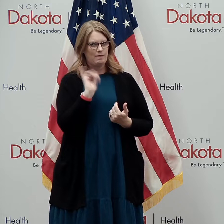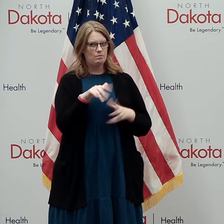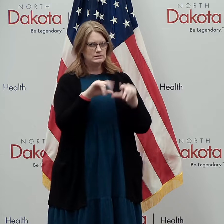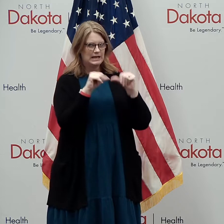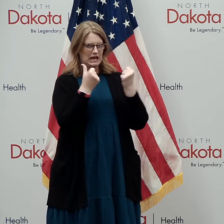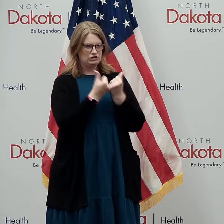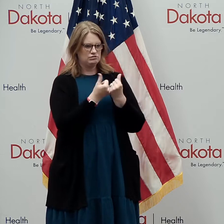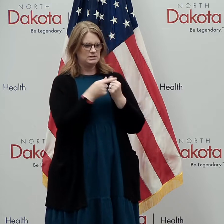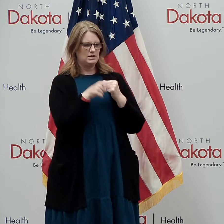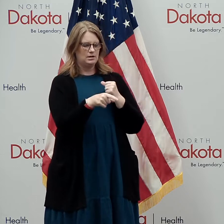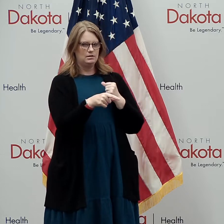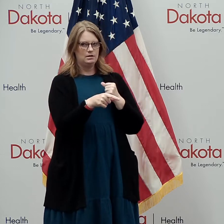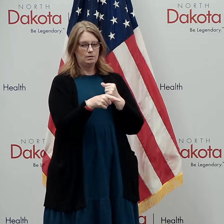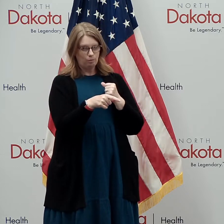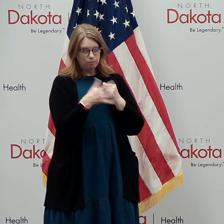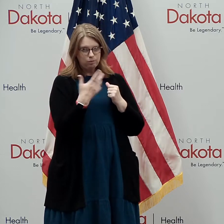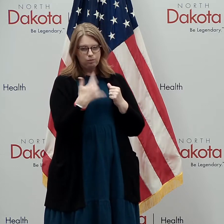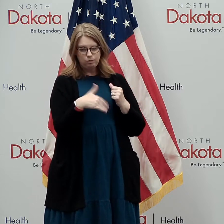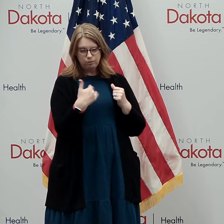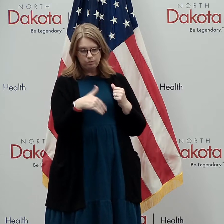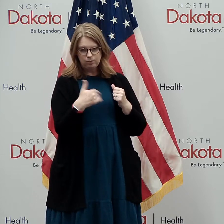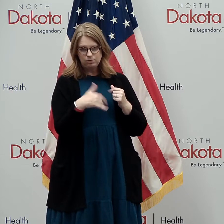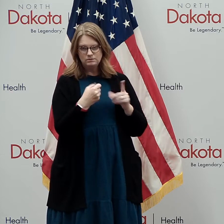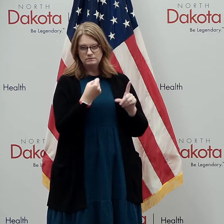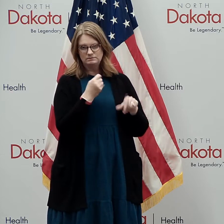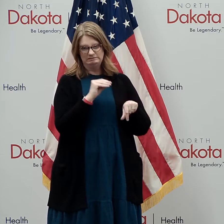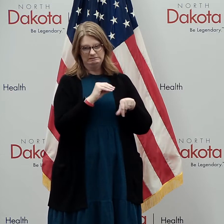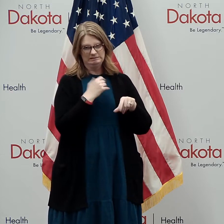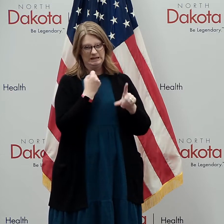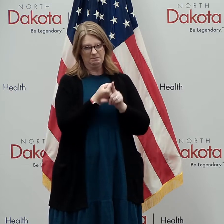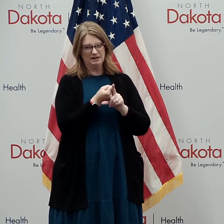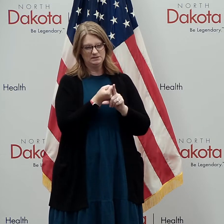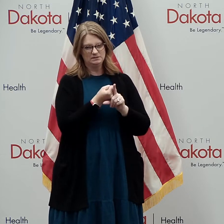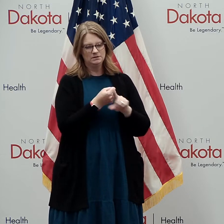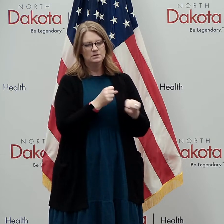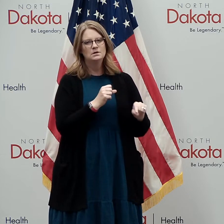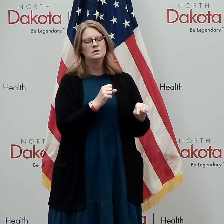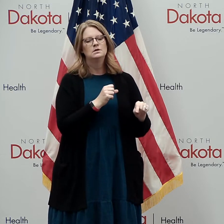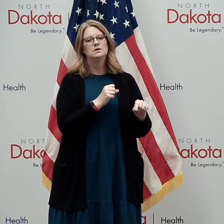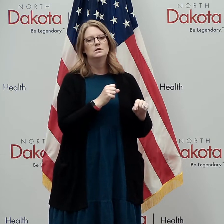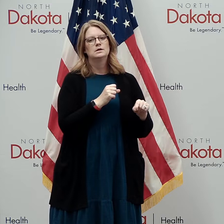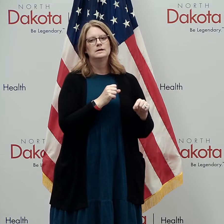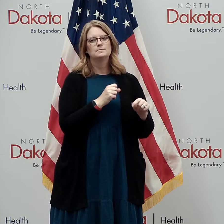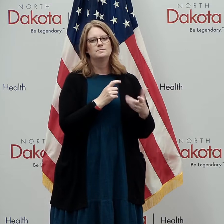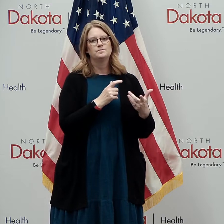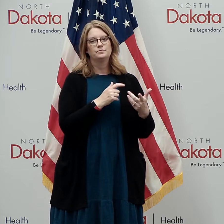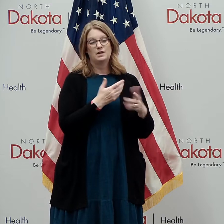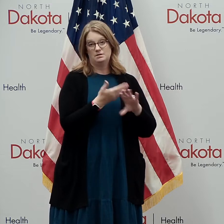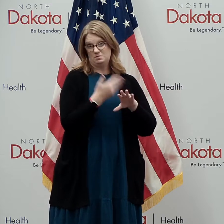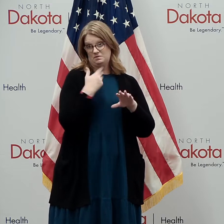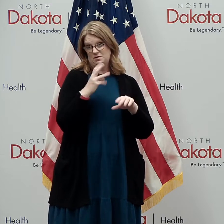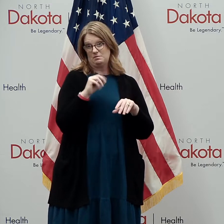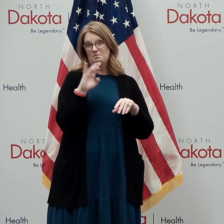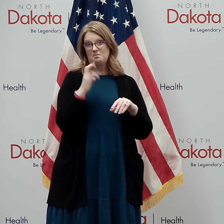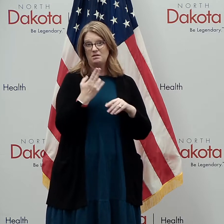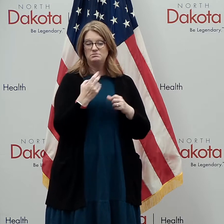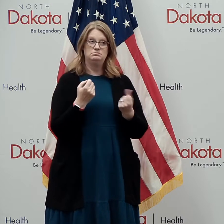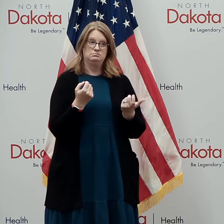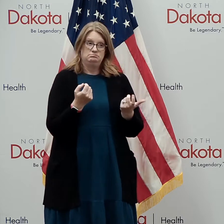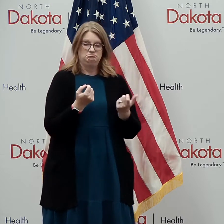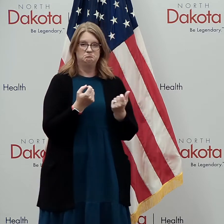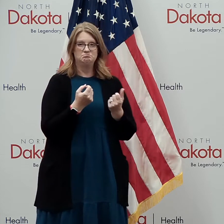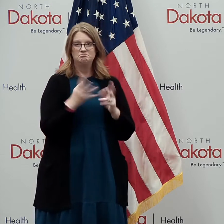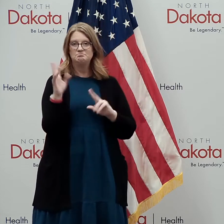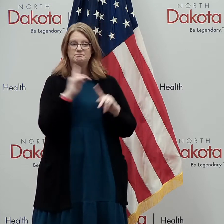was severely impacted by COVID because prior to March, there are a lot of in-person